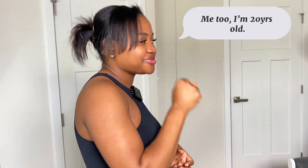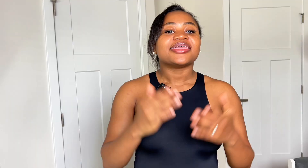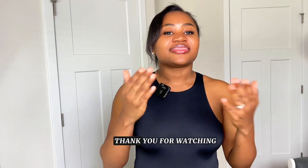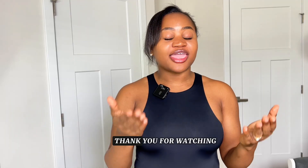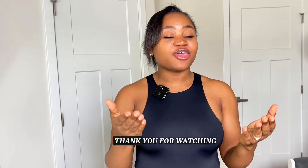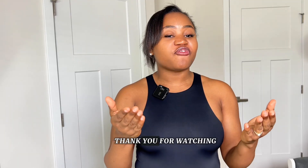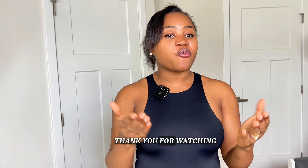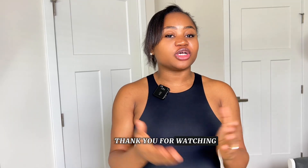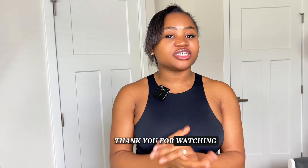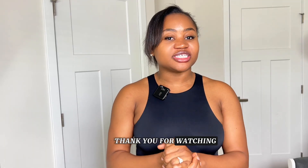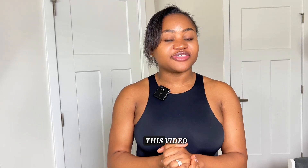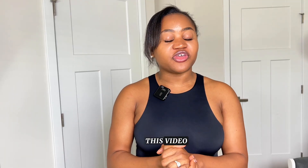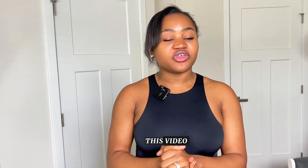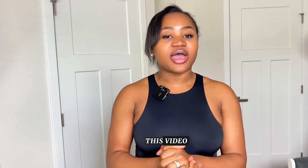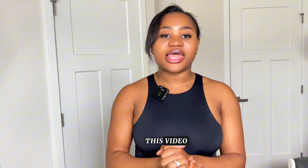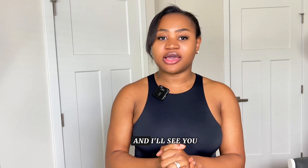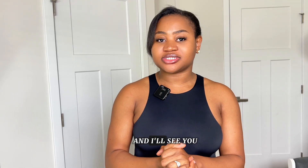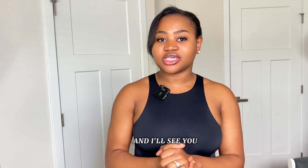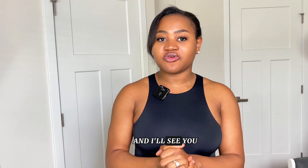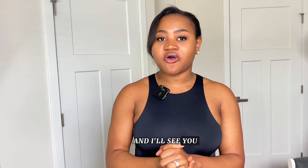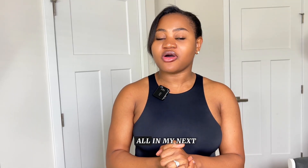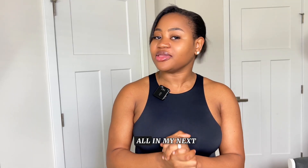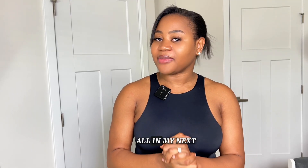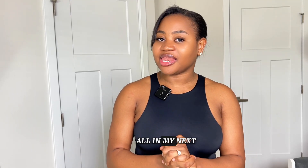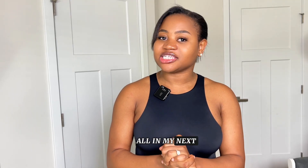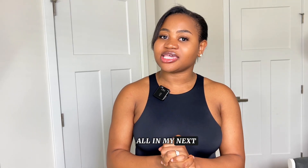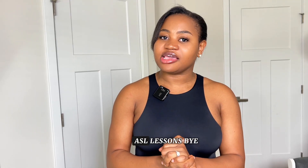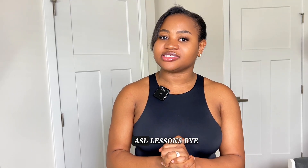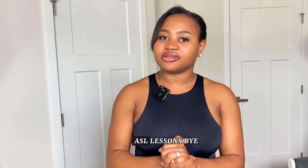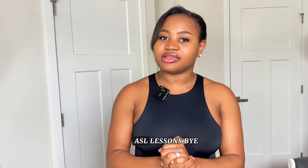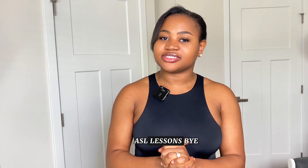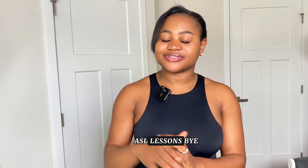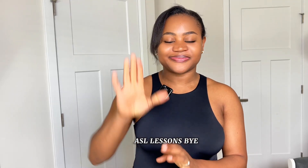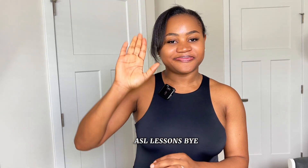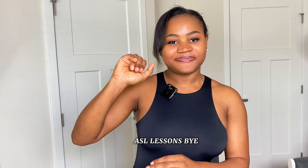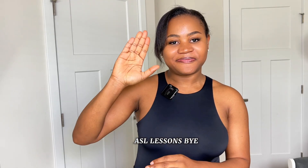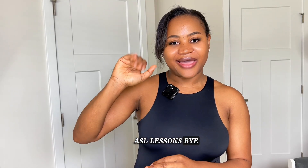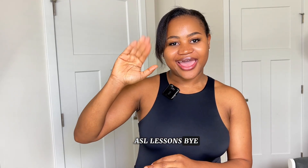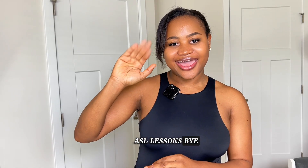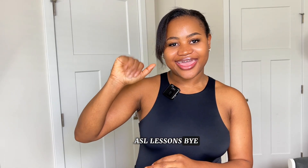Thank you for watching this video and I'll see you all in my next ASL lesson. Bye.